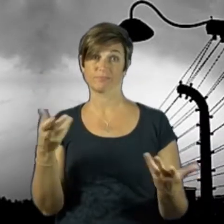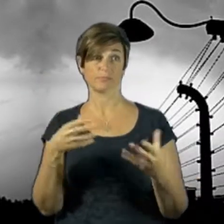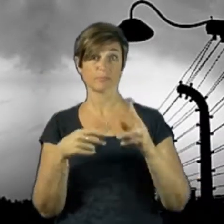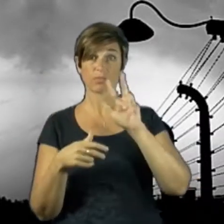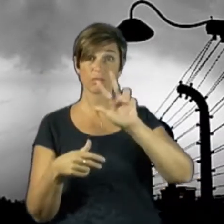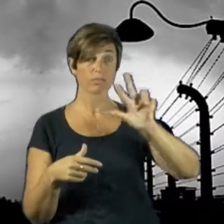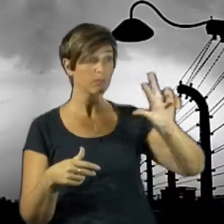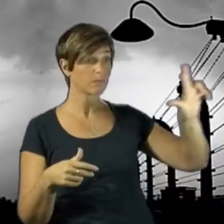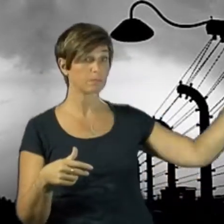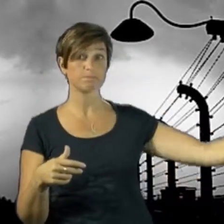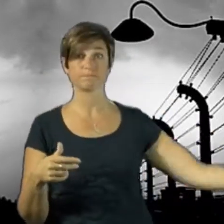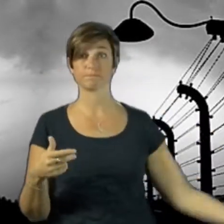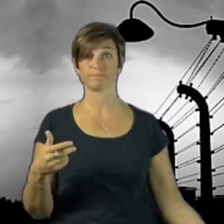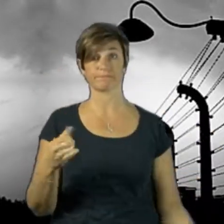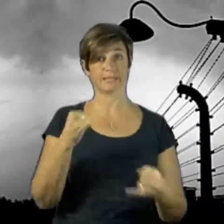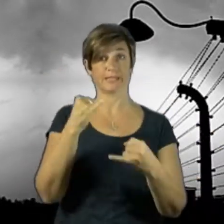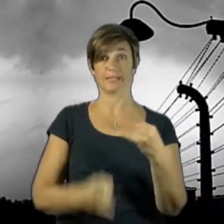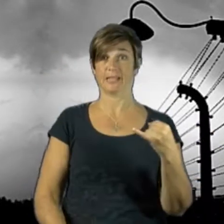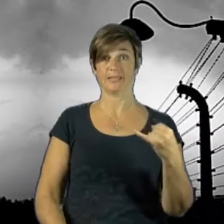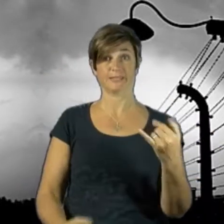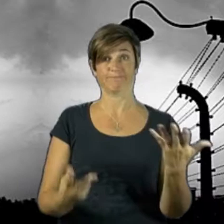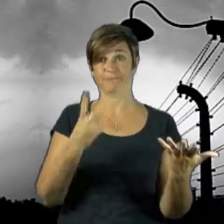That was the last time that I saw them.